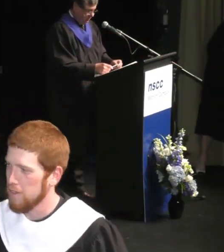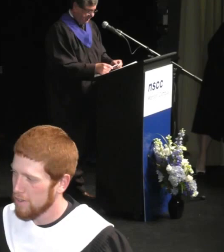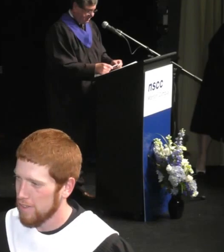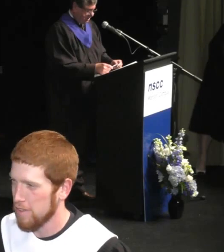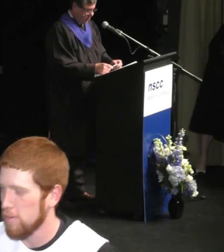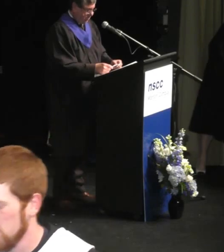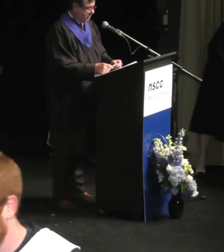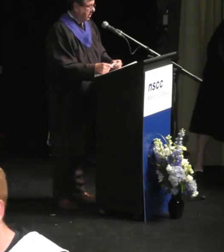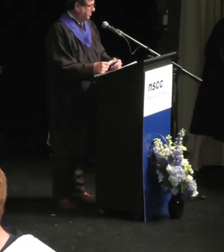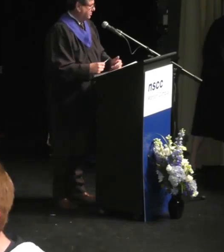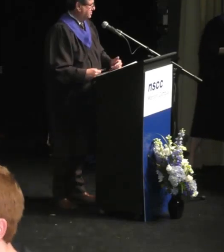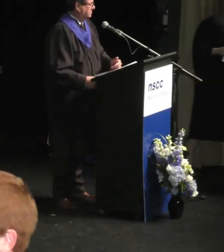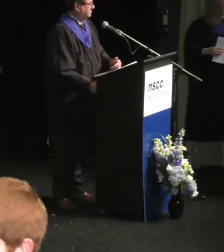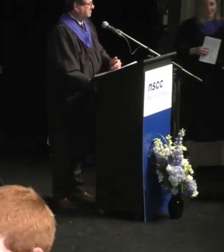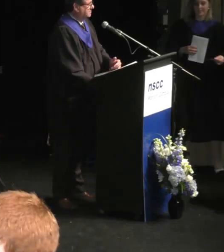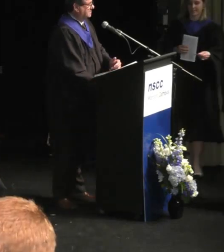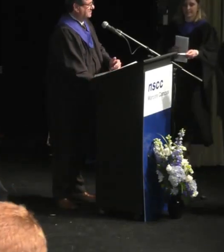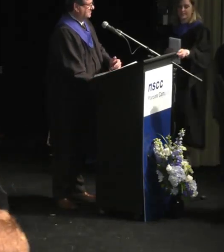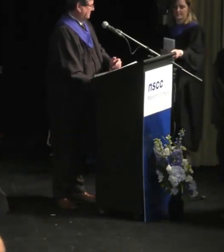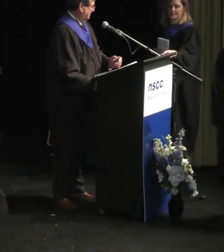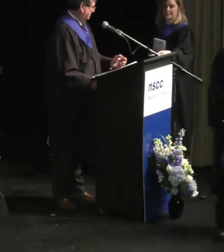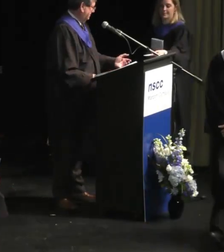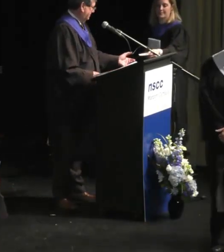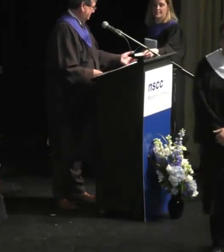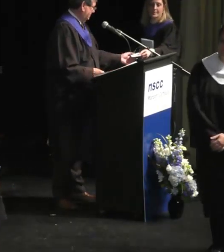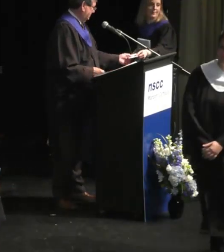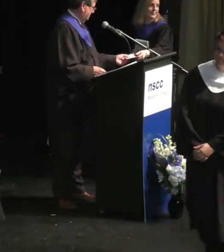Annabelle Betton with honors.